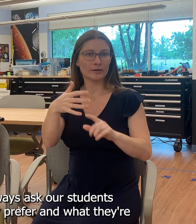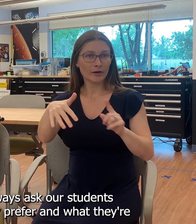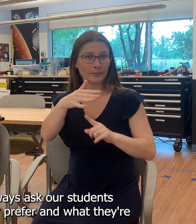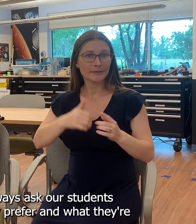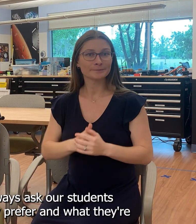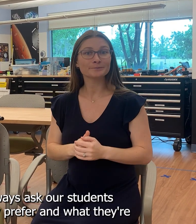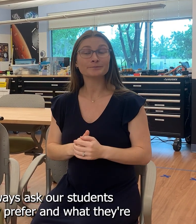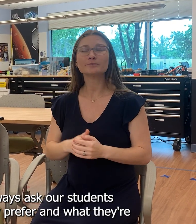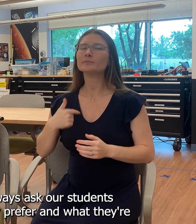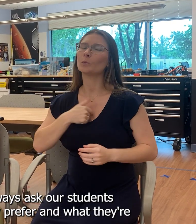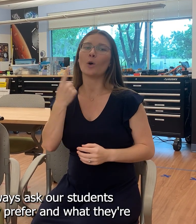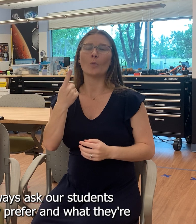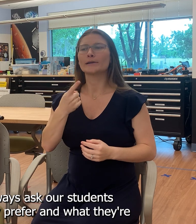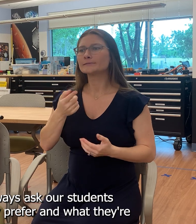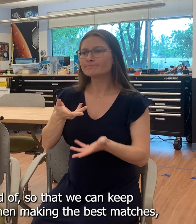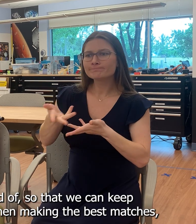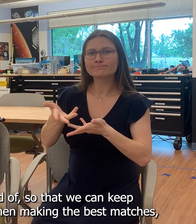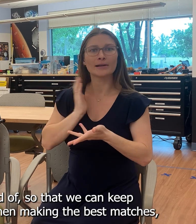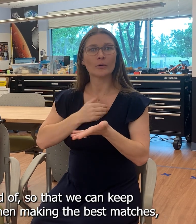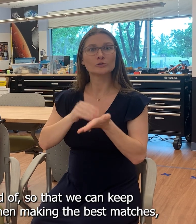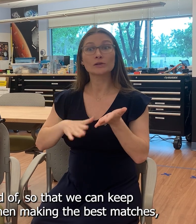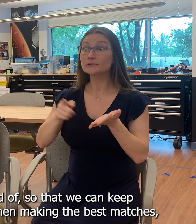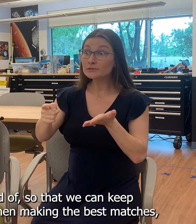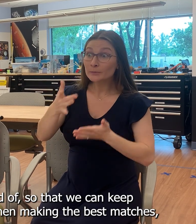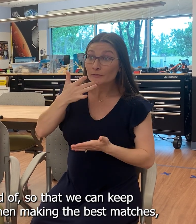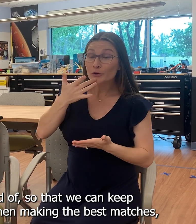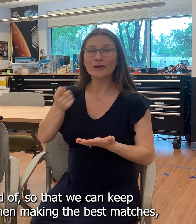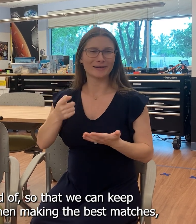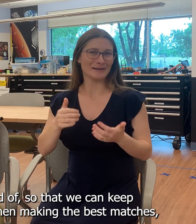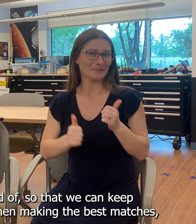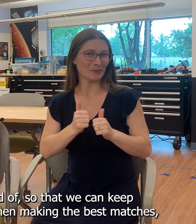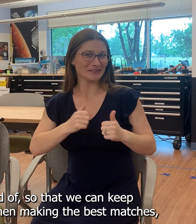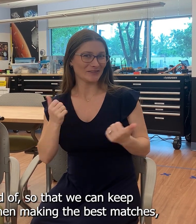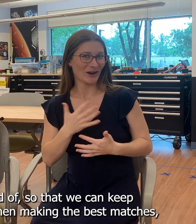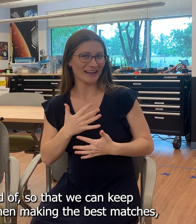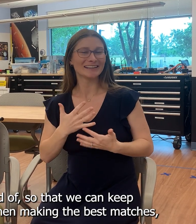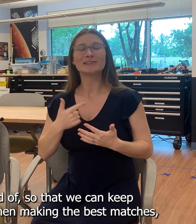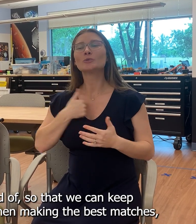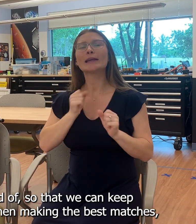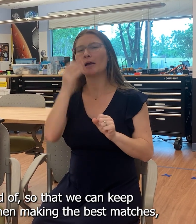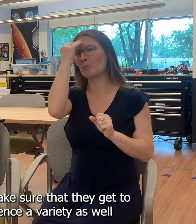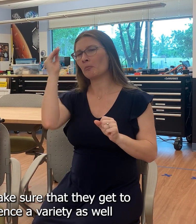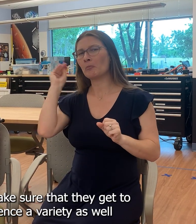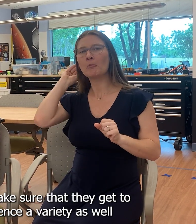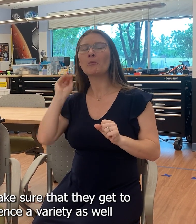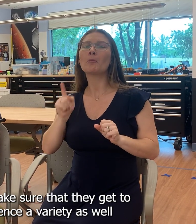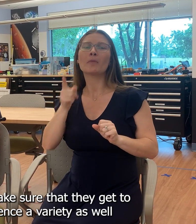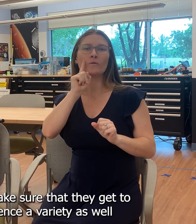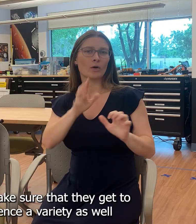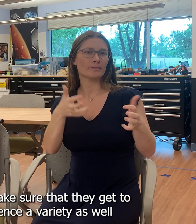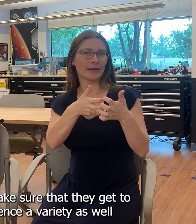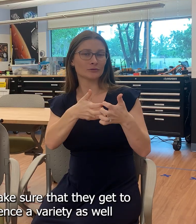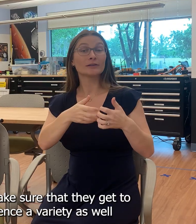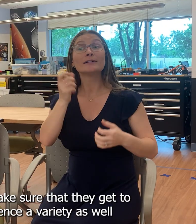students what they'd prefer and what they're most afraid of so that we can keep that in mind when making the best matches, but we make sure